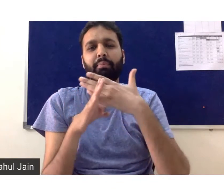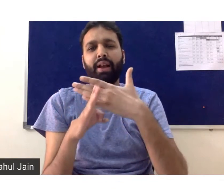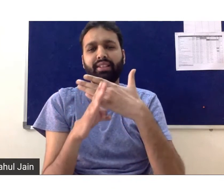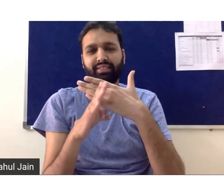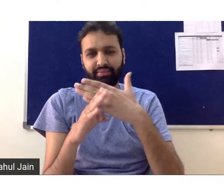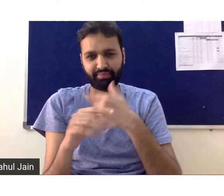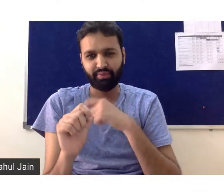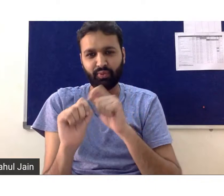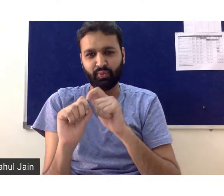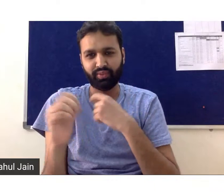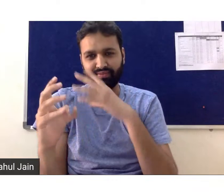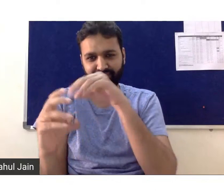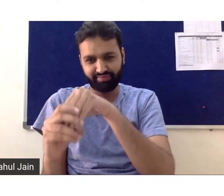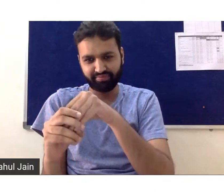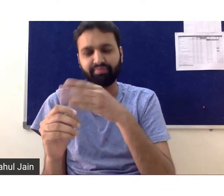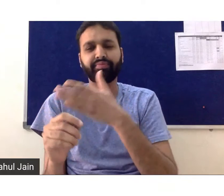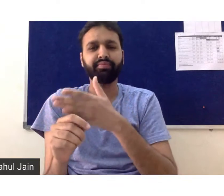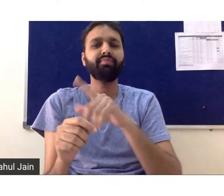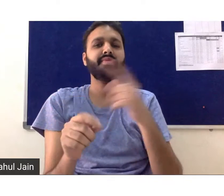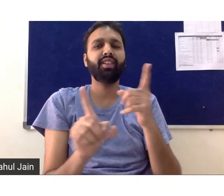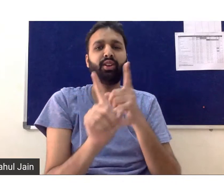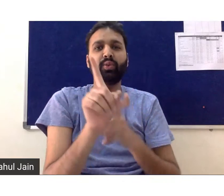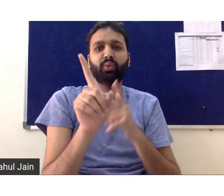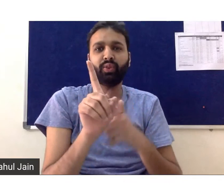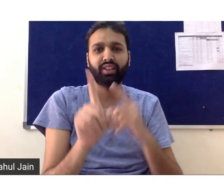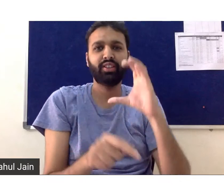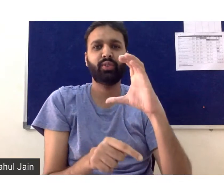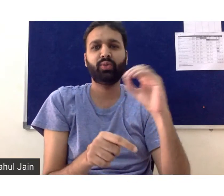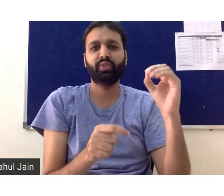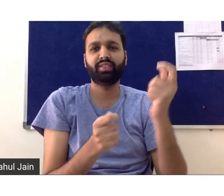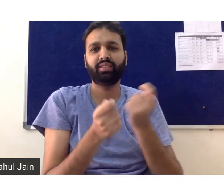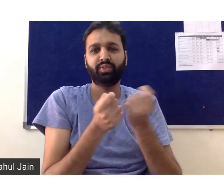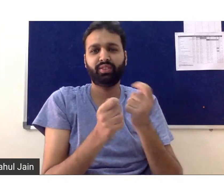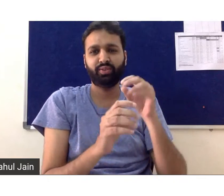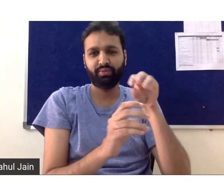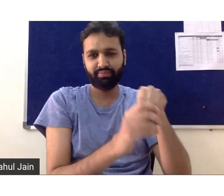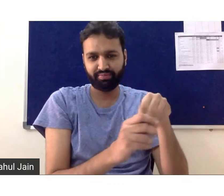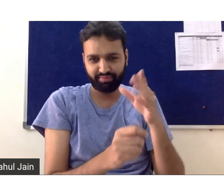So I am now, like I said, I'm a partner of